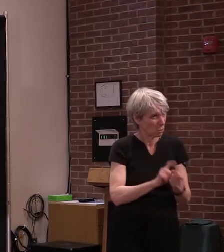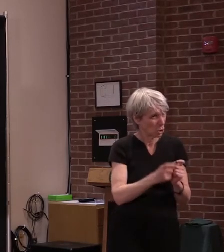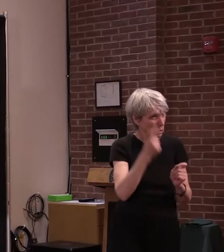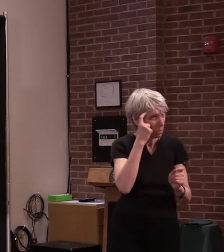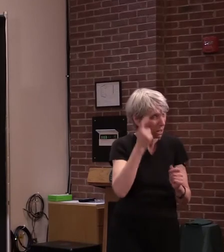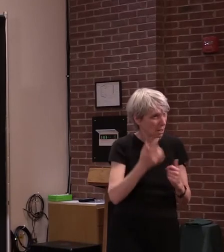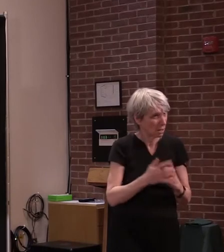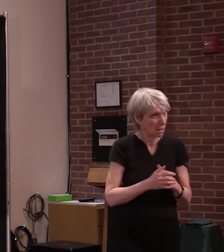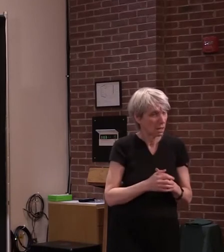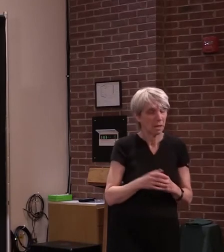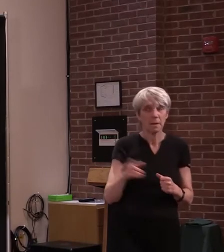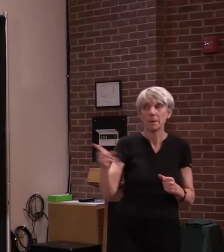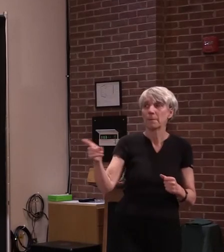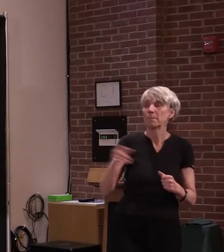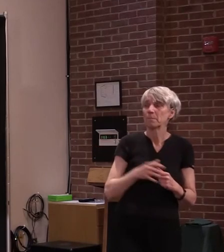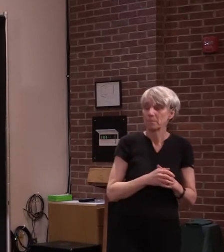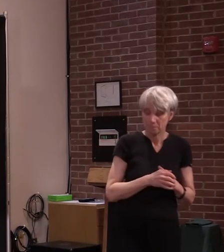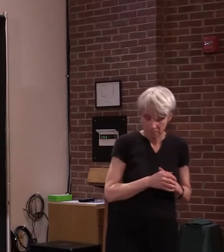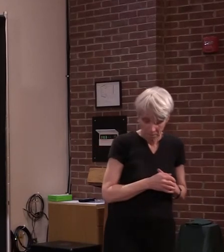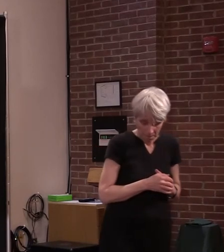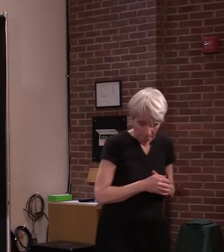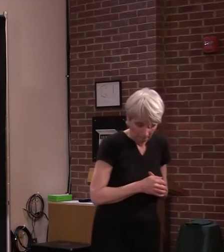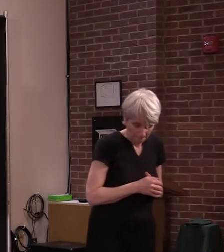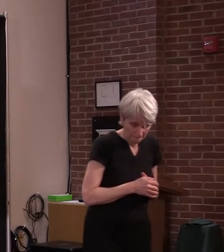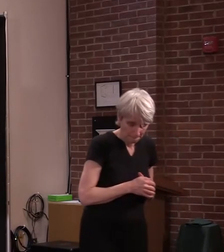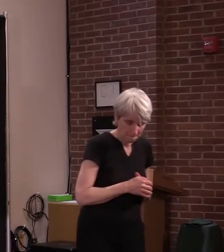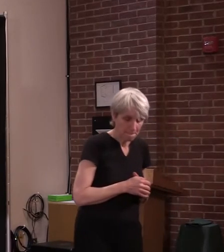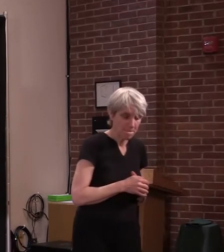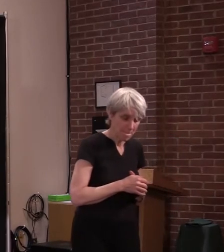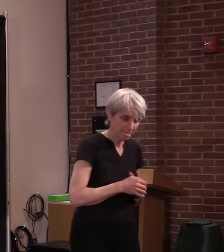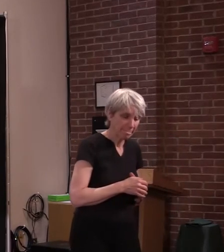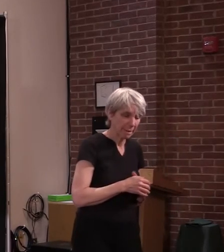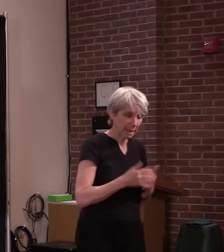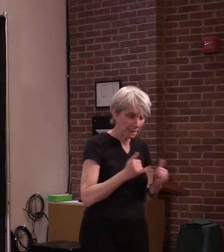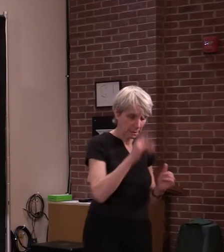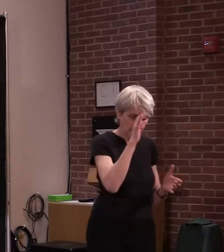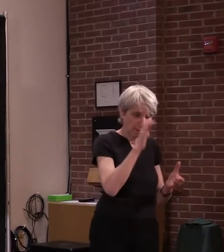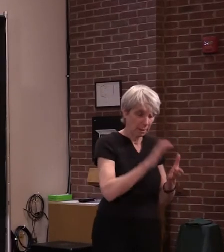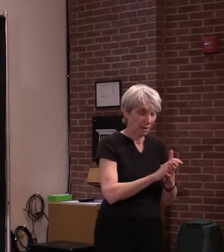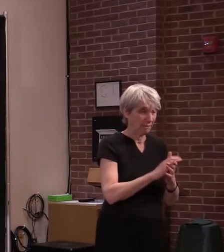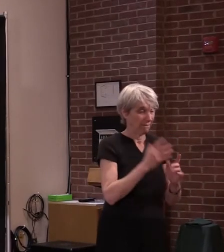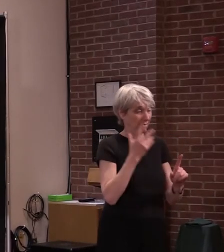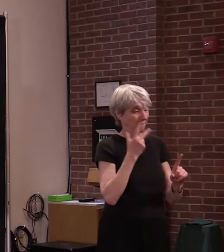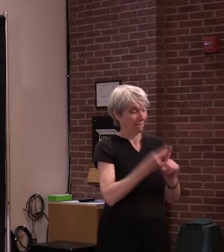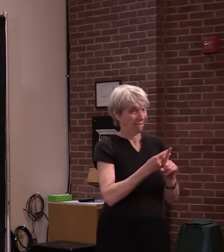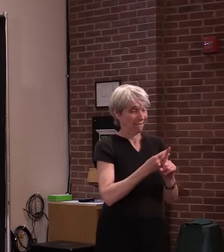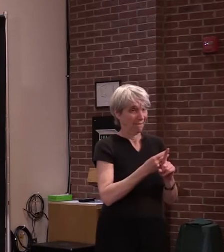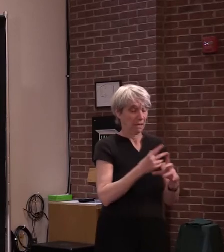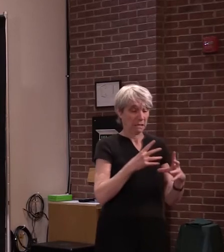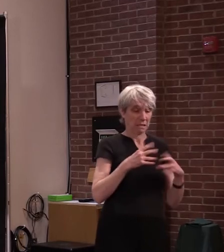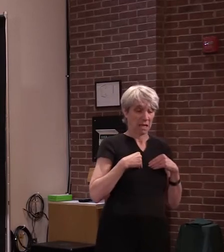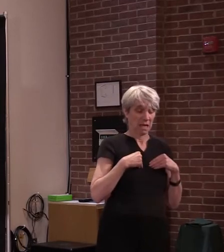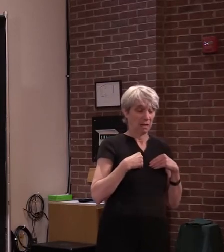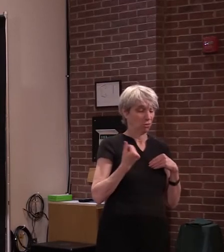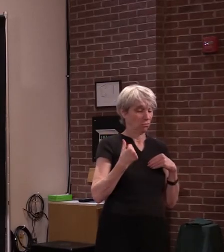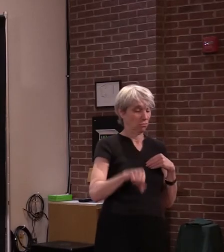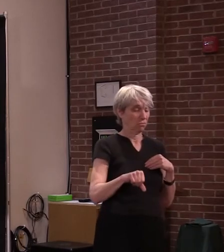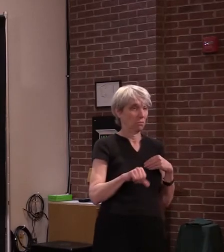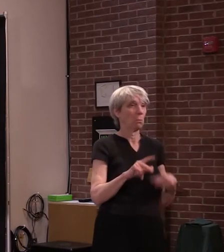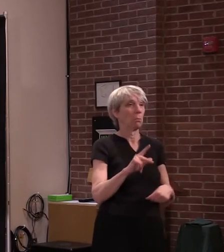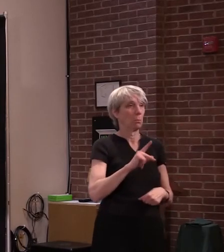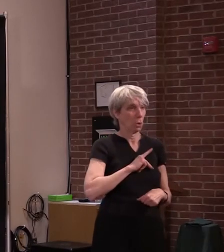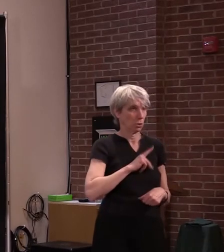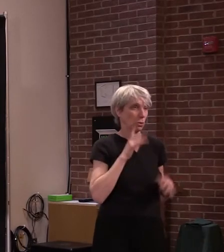I still think it's a personal choice. Obviously, I truly